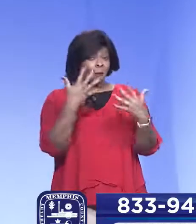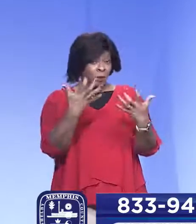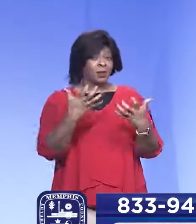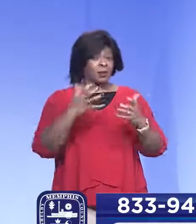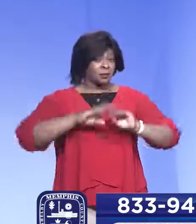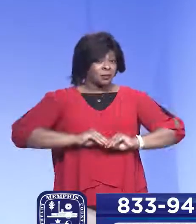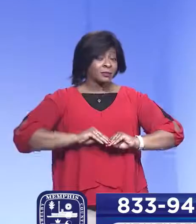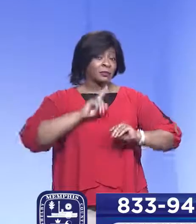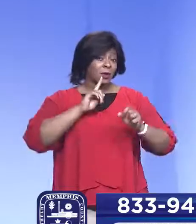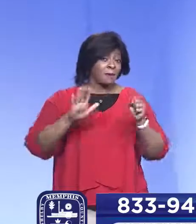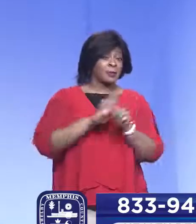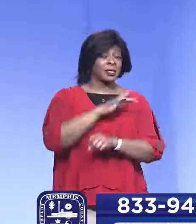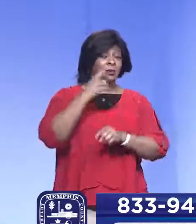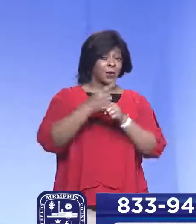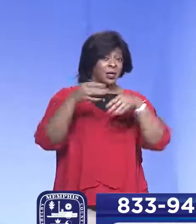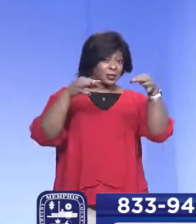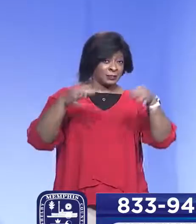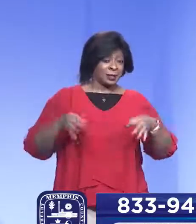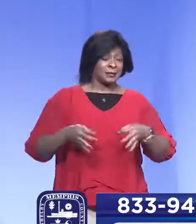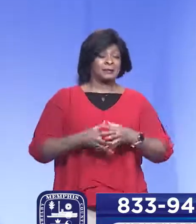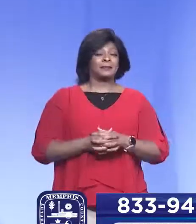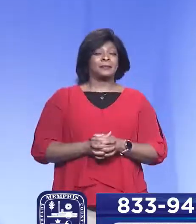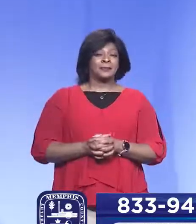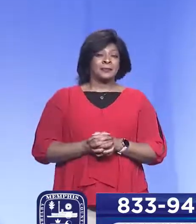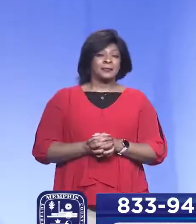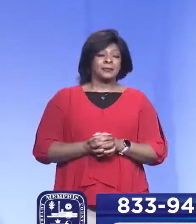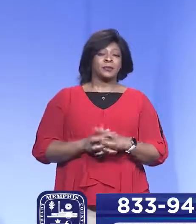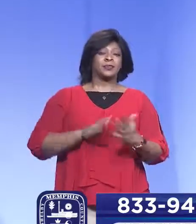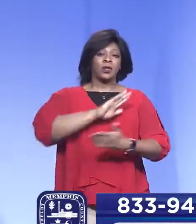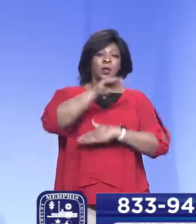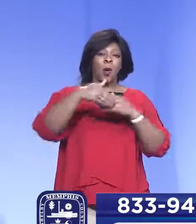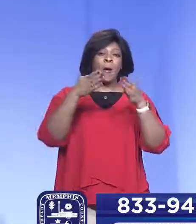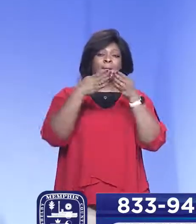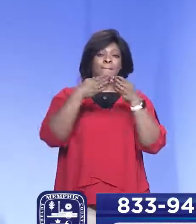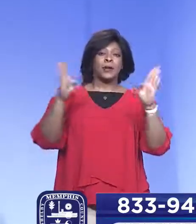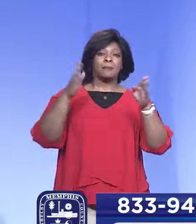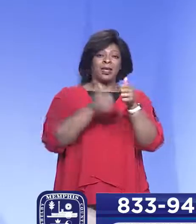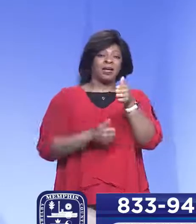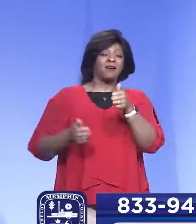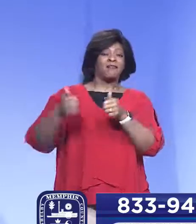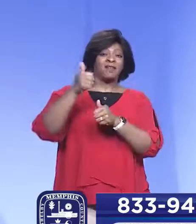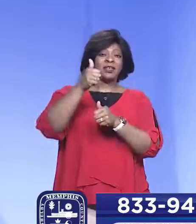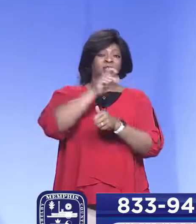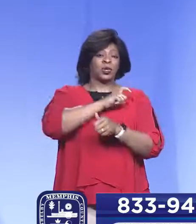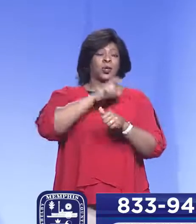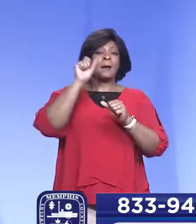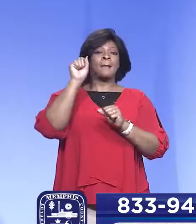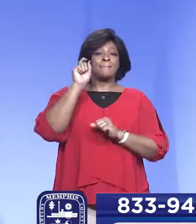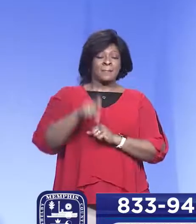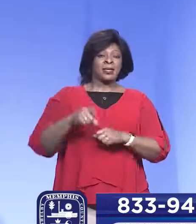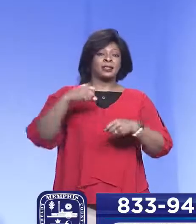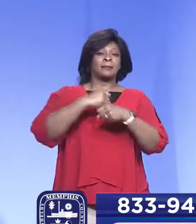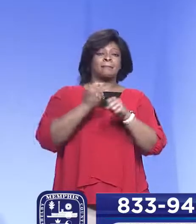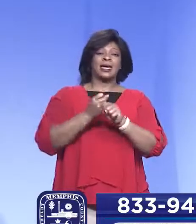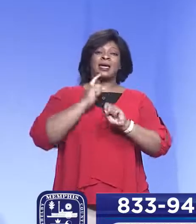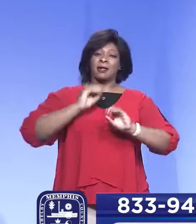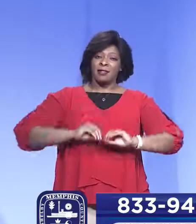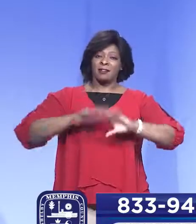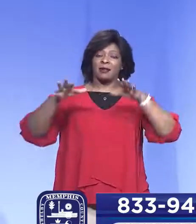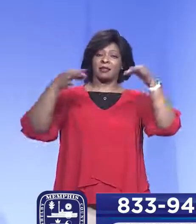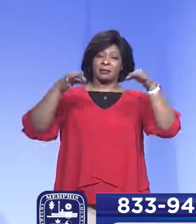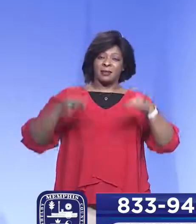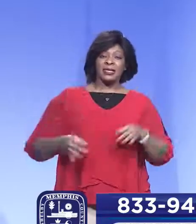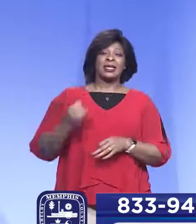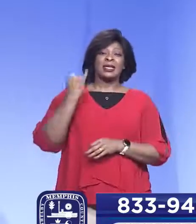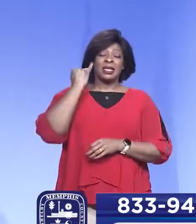it completely correct. All public officials must make it clear that